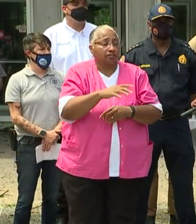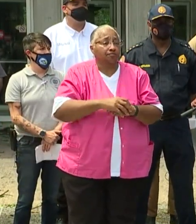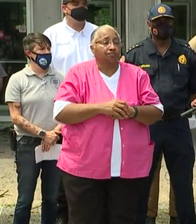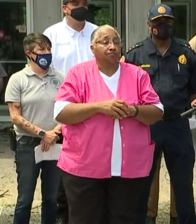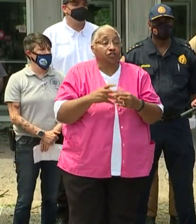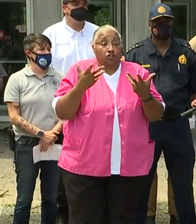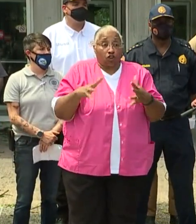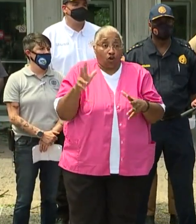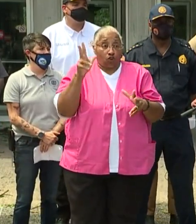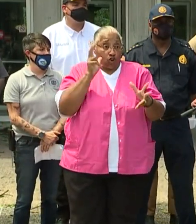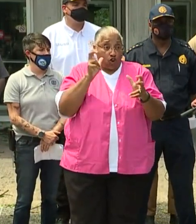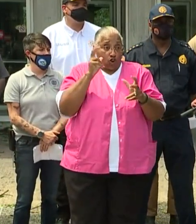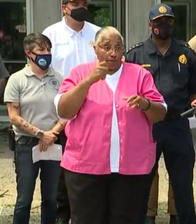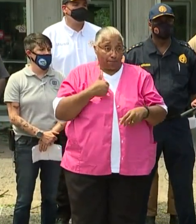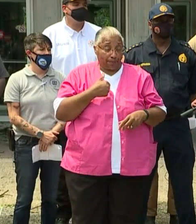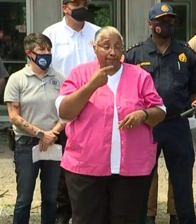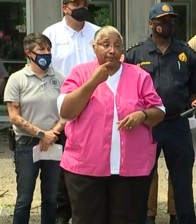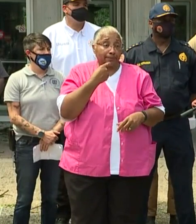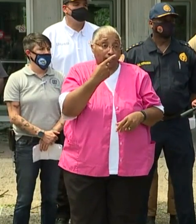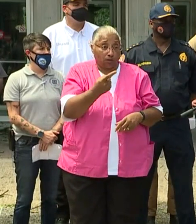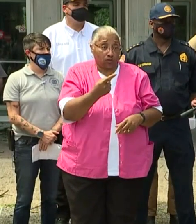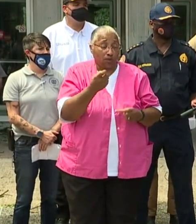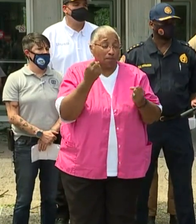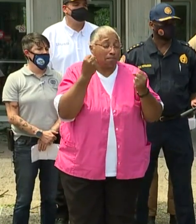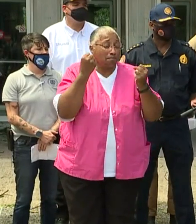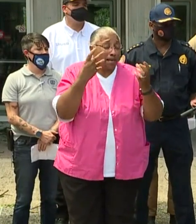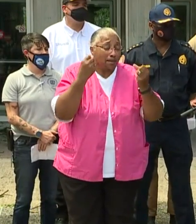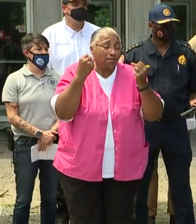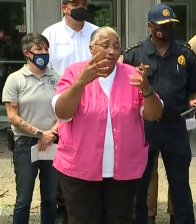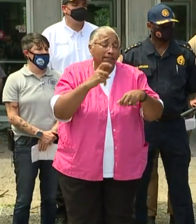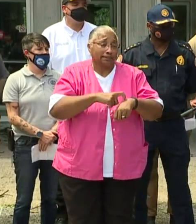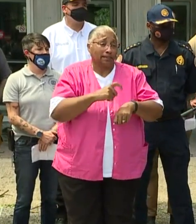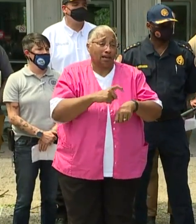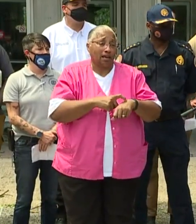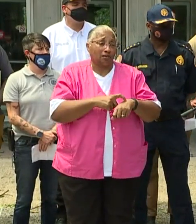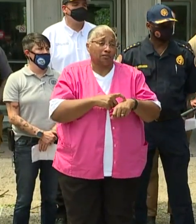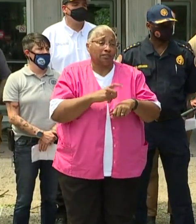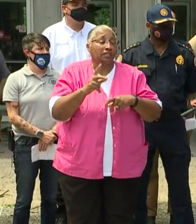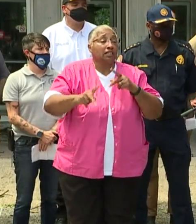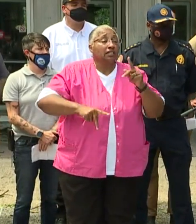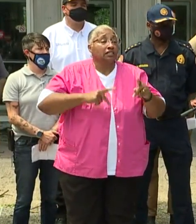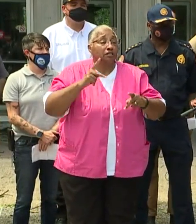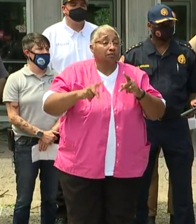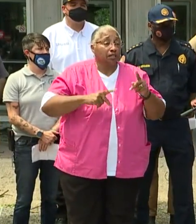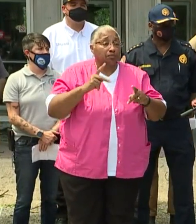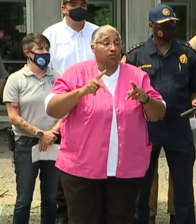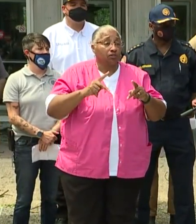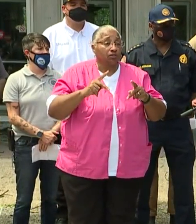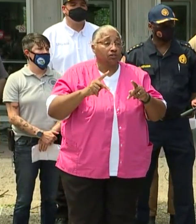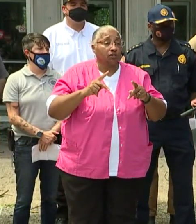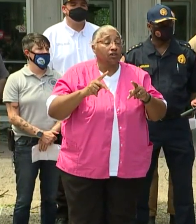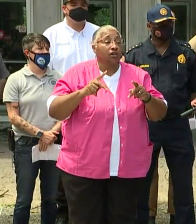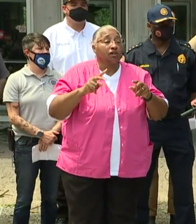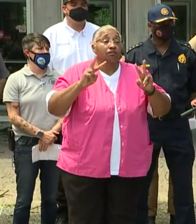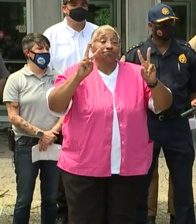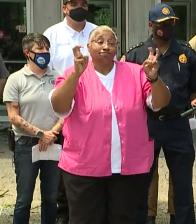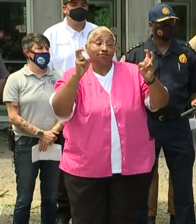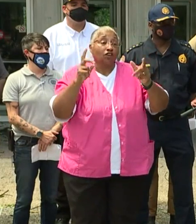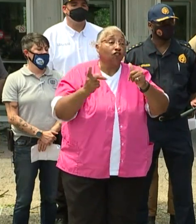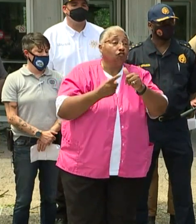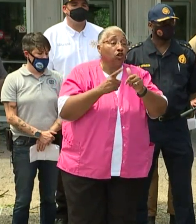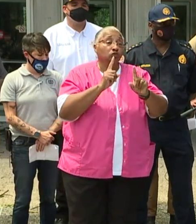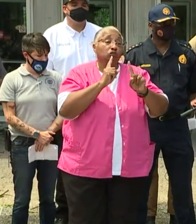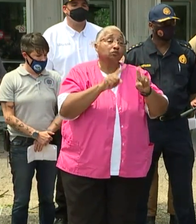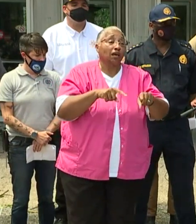heard me say many times, the residents are first responders amongst themselves in their